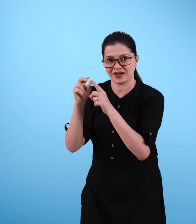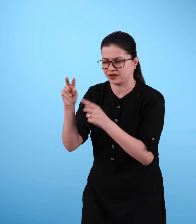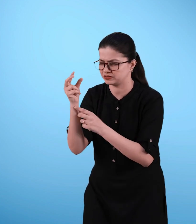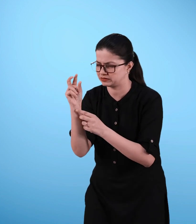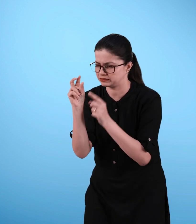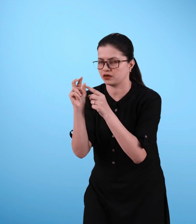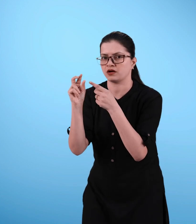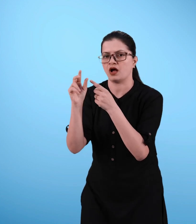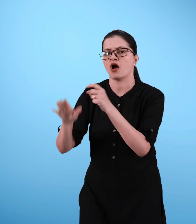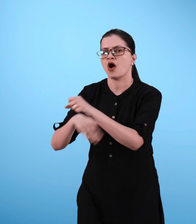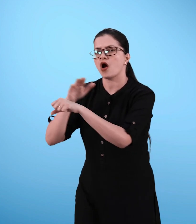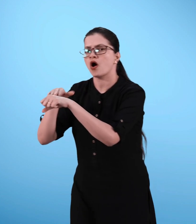After maturing, Stop.